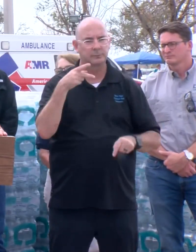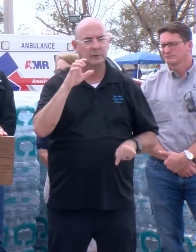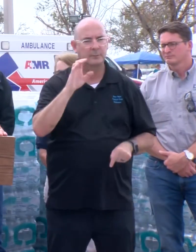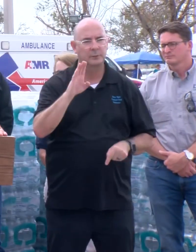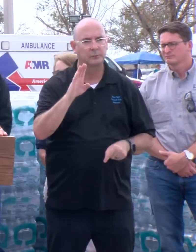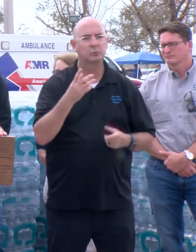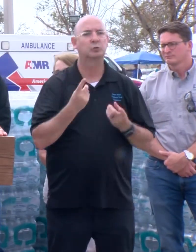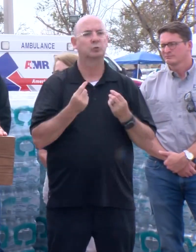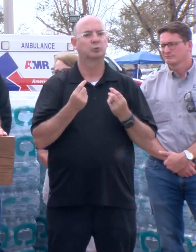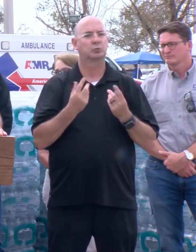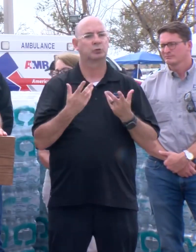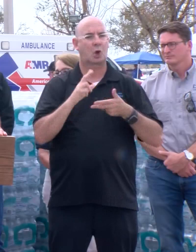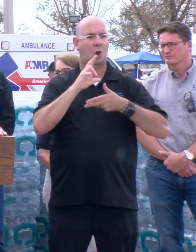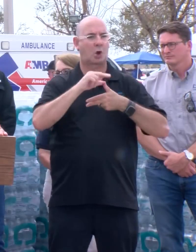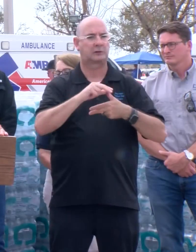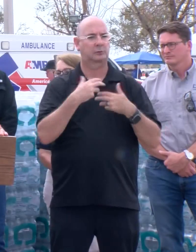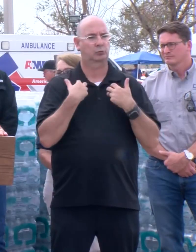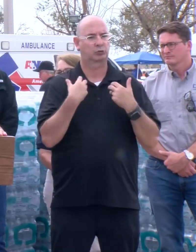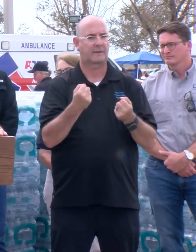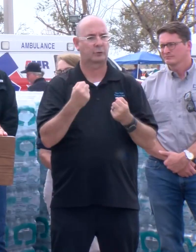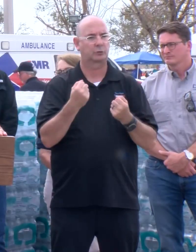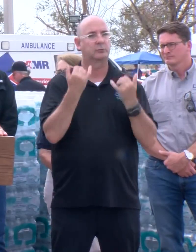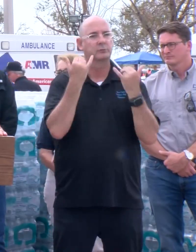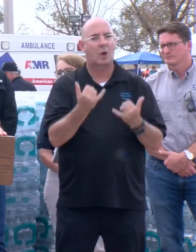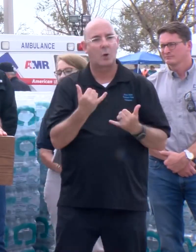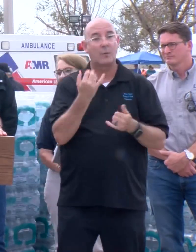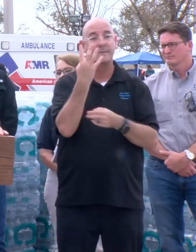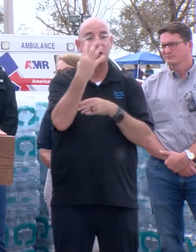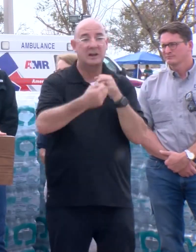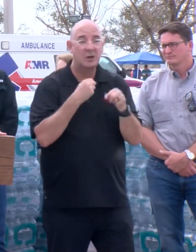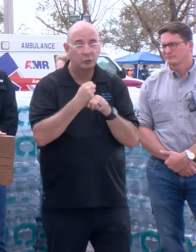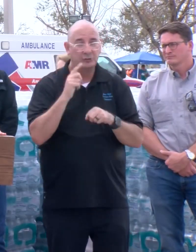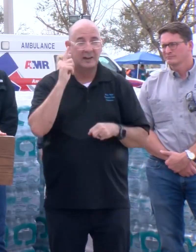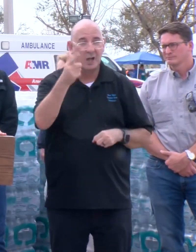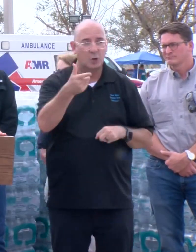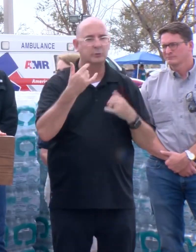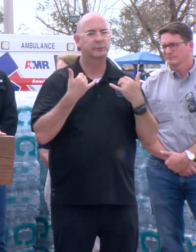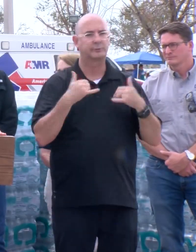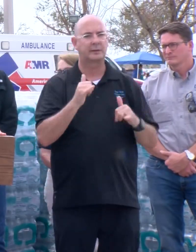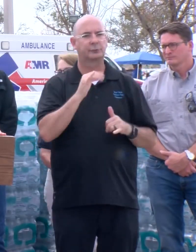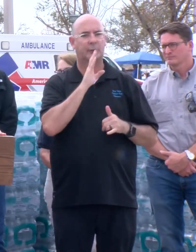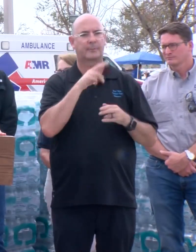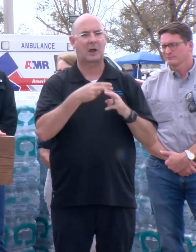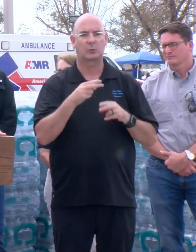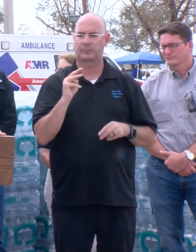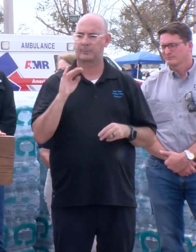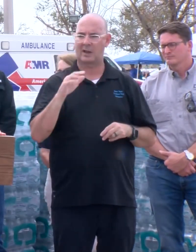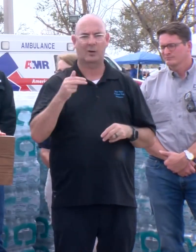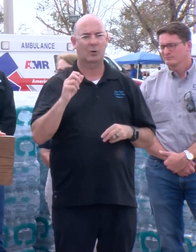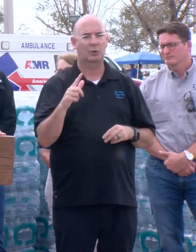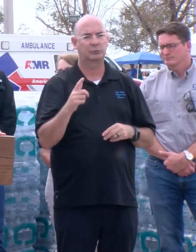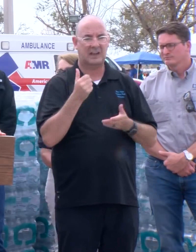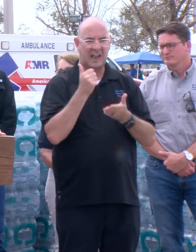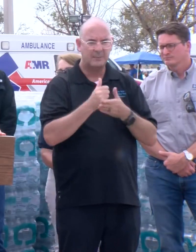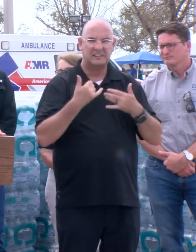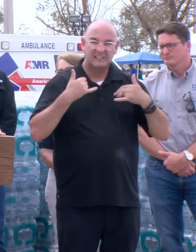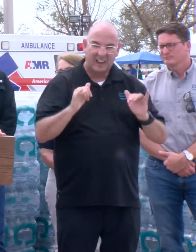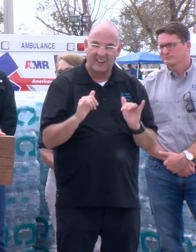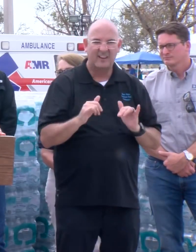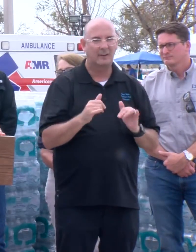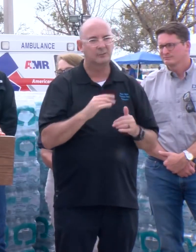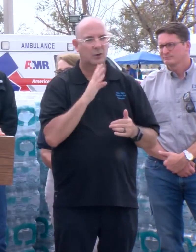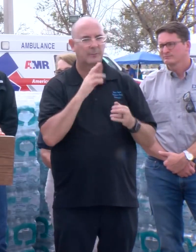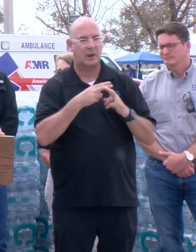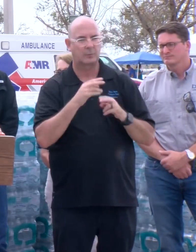Michael recovery. And here we are 4 years later, and he still talks about Hurricane Michael and what he's doing to help Northwest Florida. That's the type of service